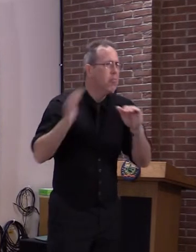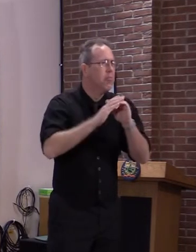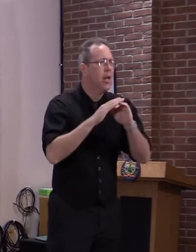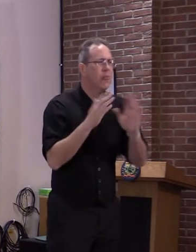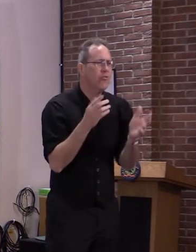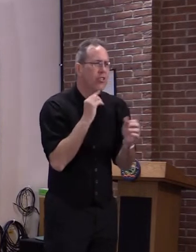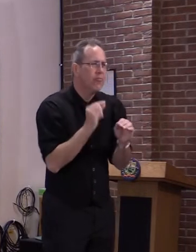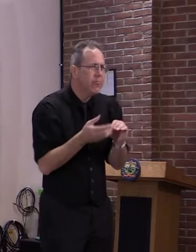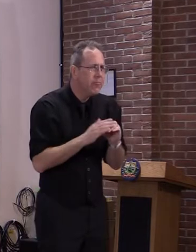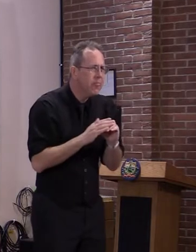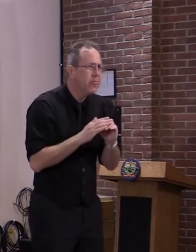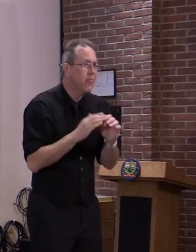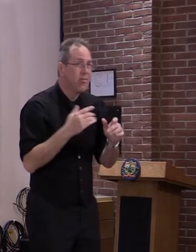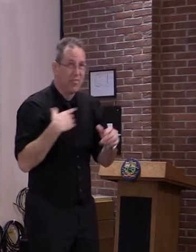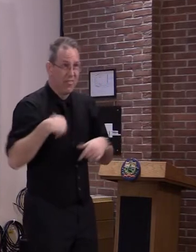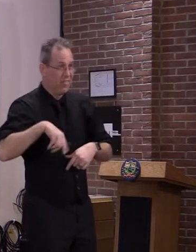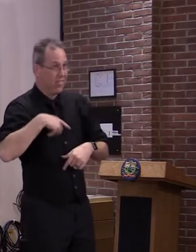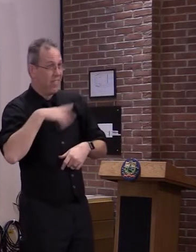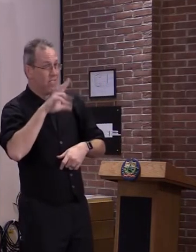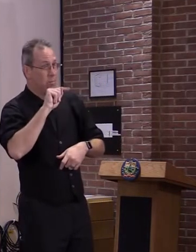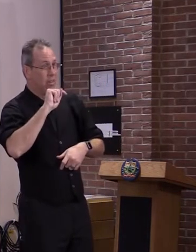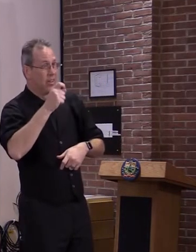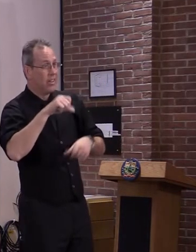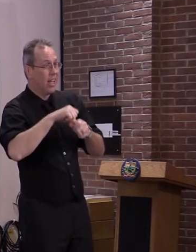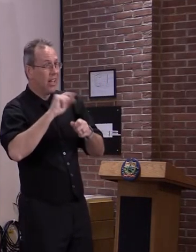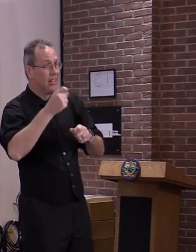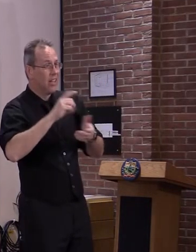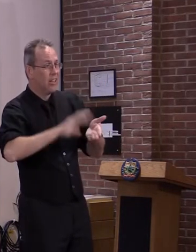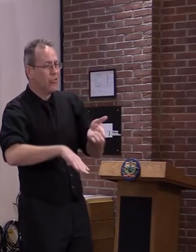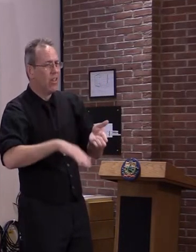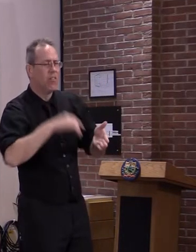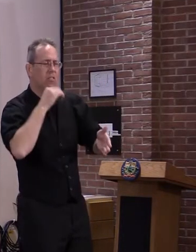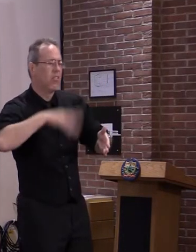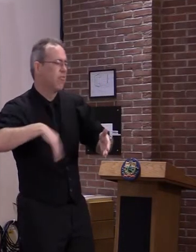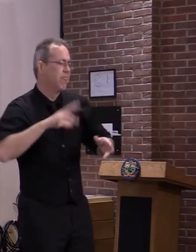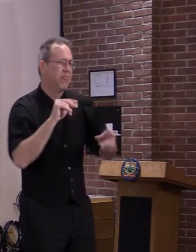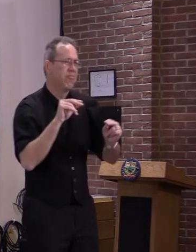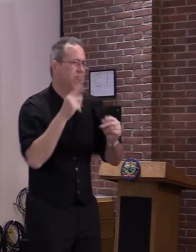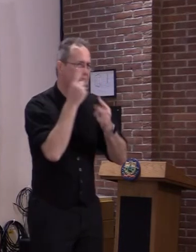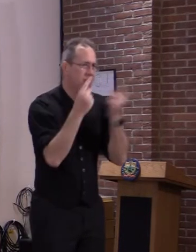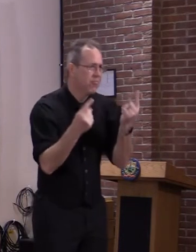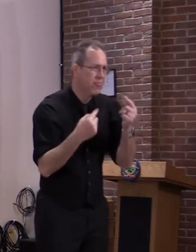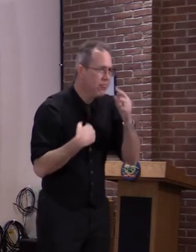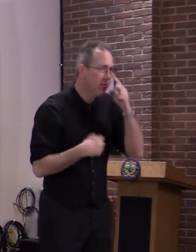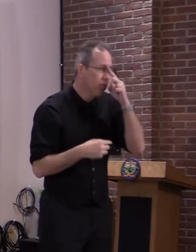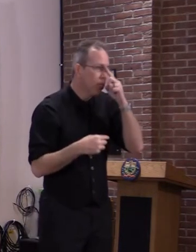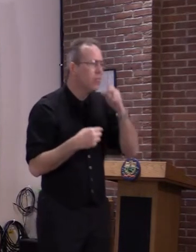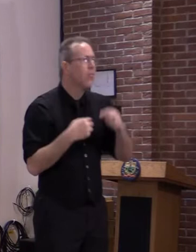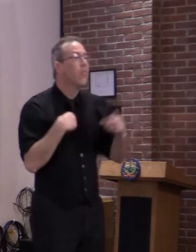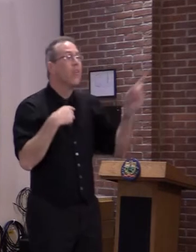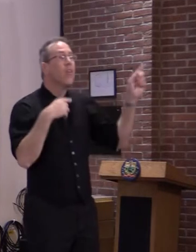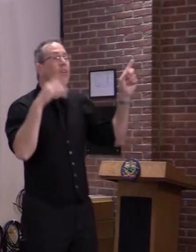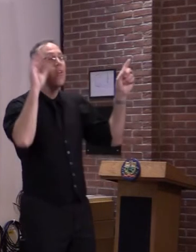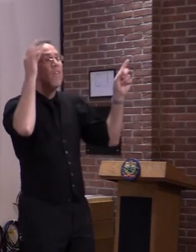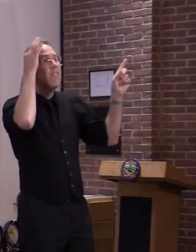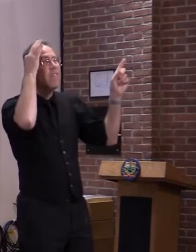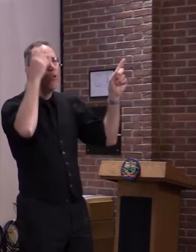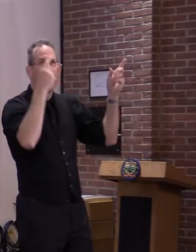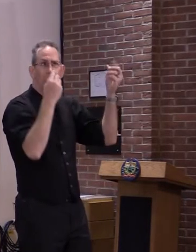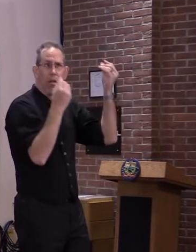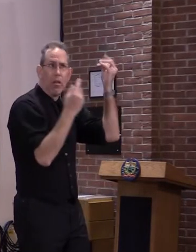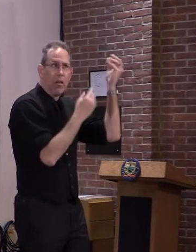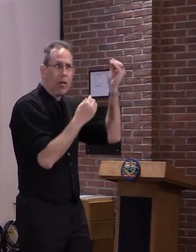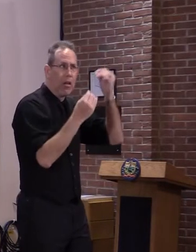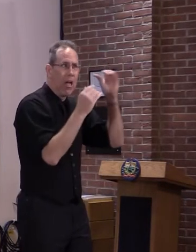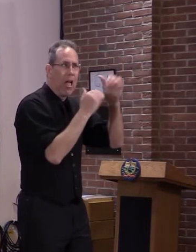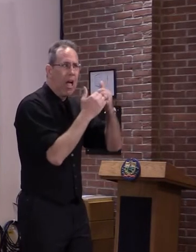that I'm sure on the national level, they're looking to do whatever they can to increase production,